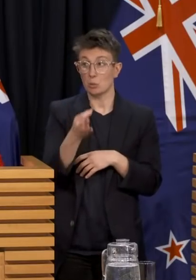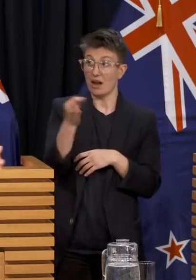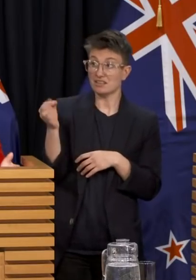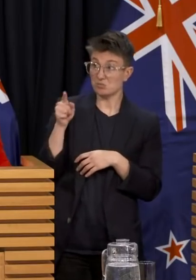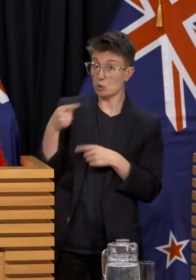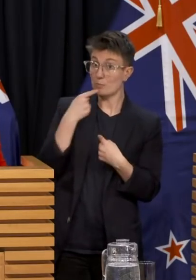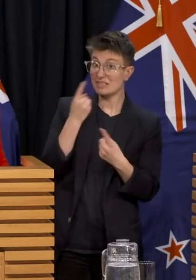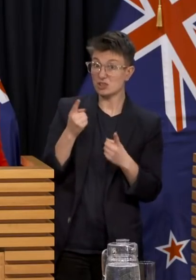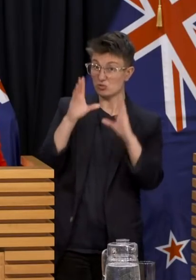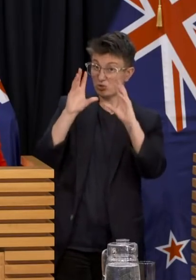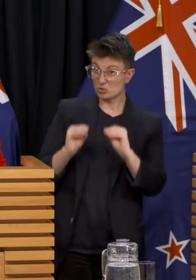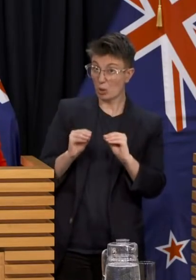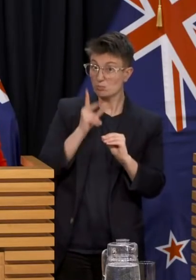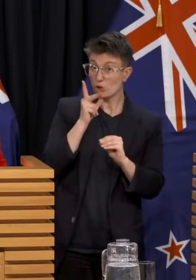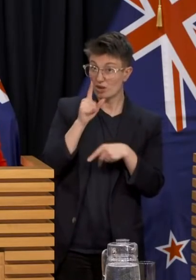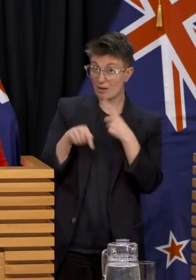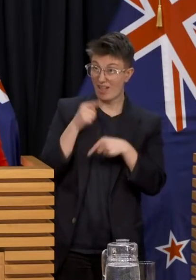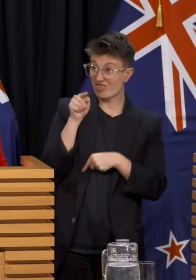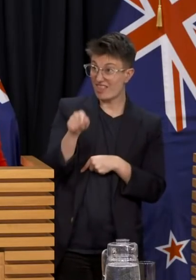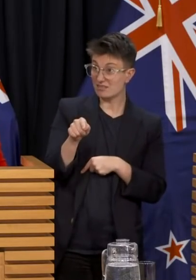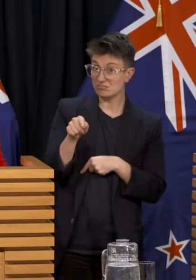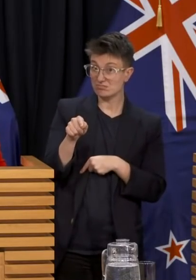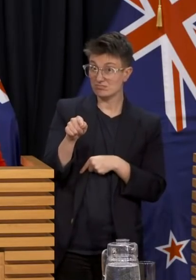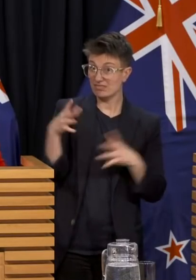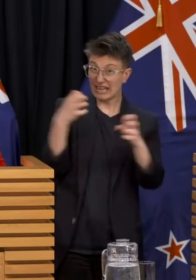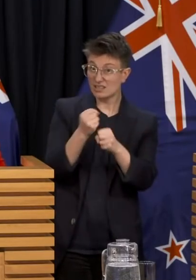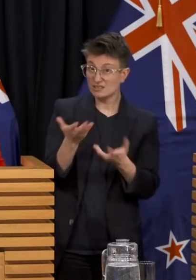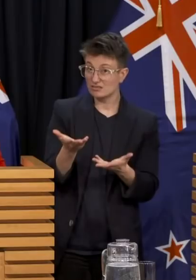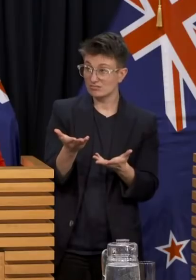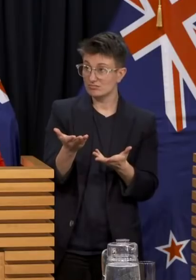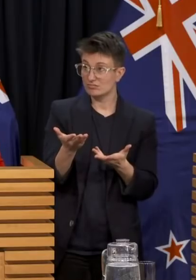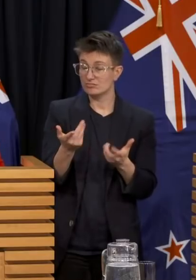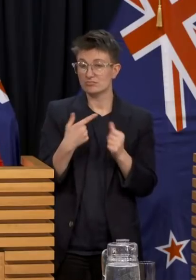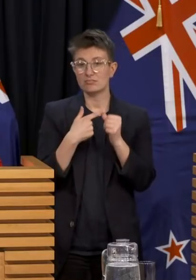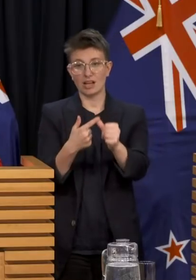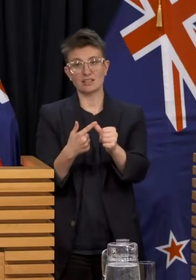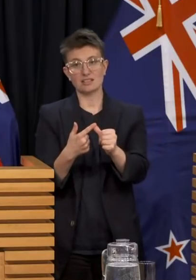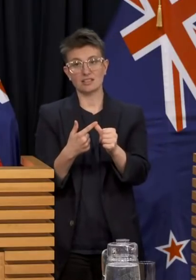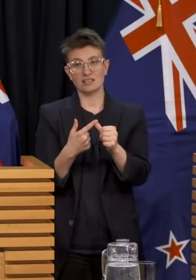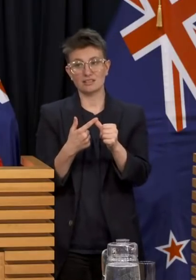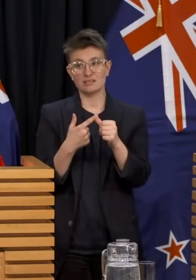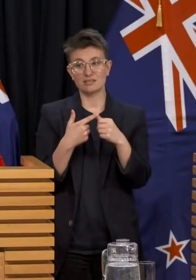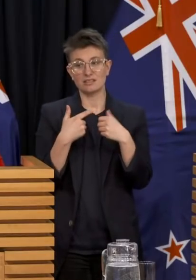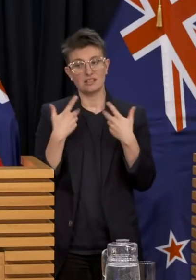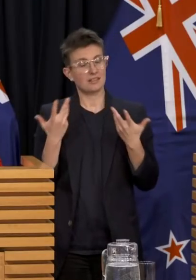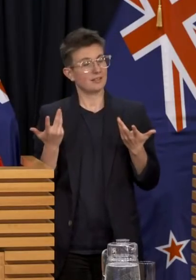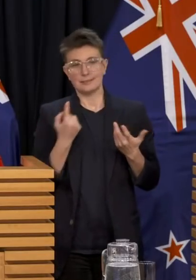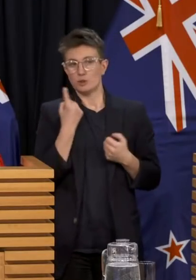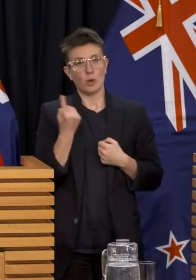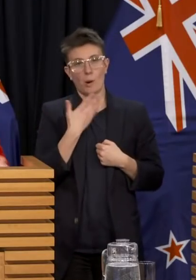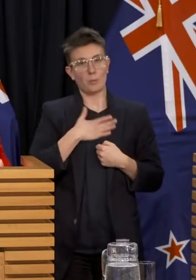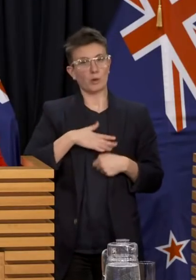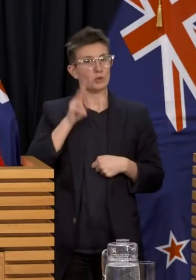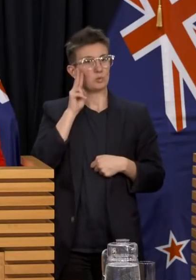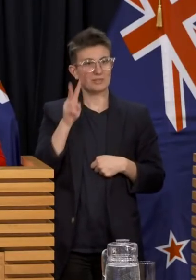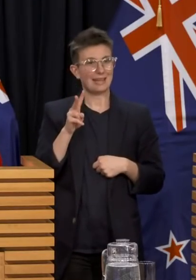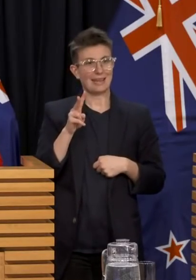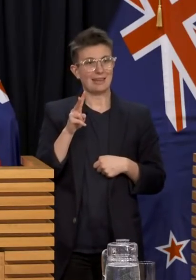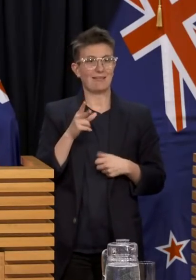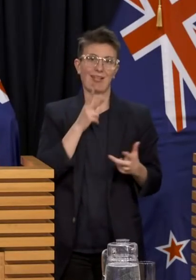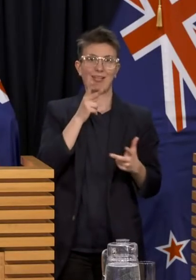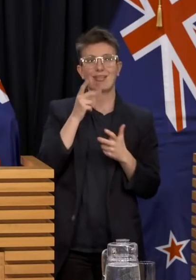Oh, as I've said, no one in this country would wish to see anyone take lightly something that had such an extraordinary impact on our